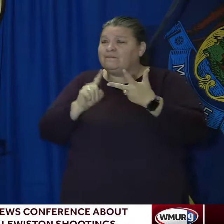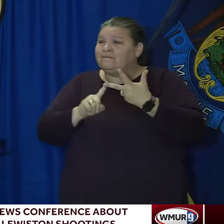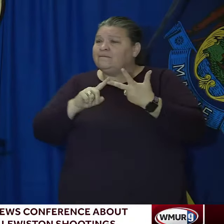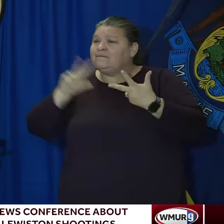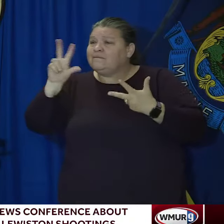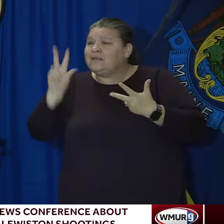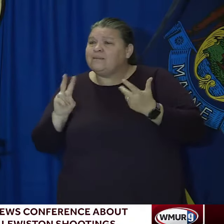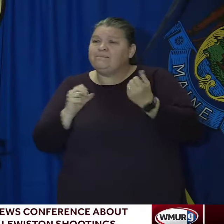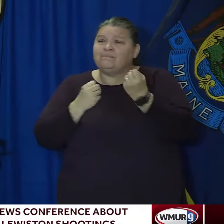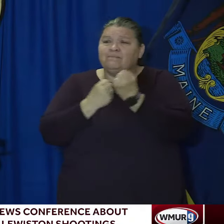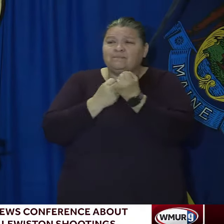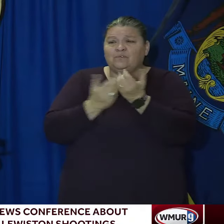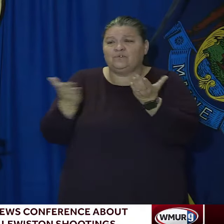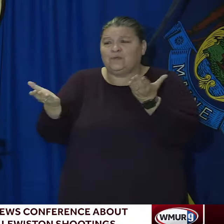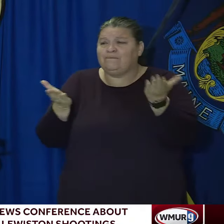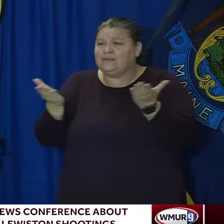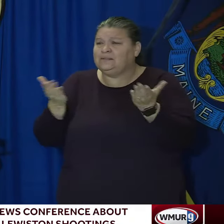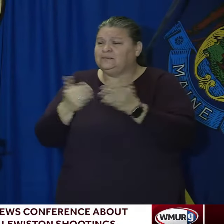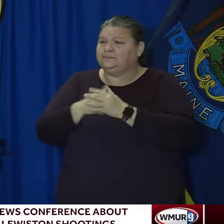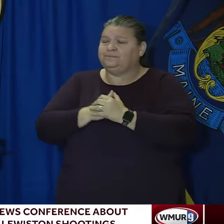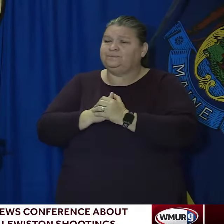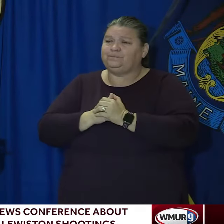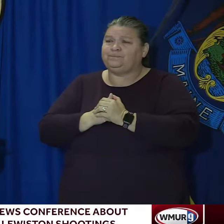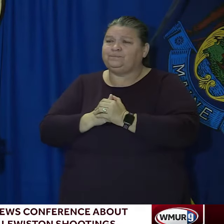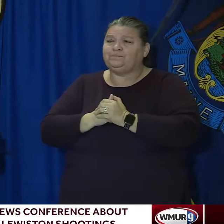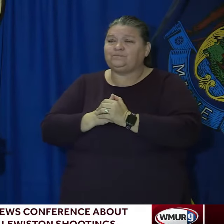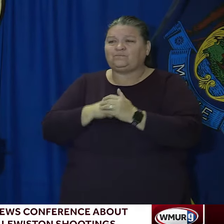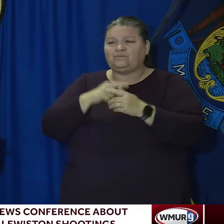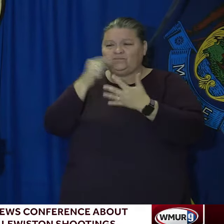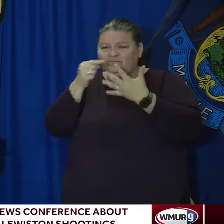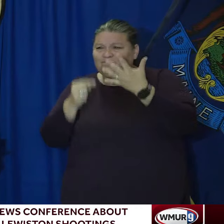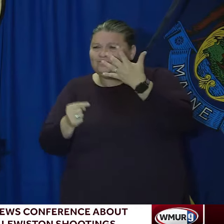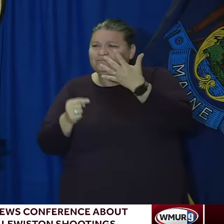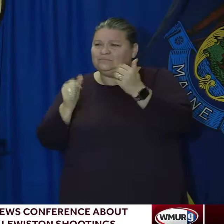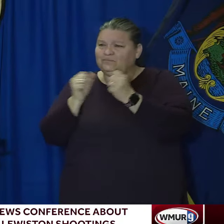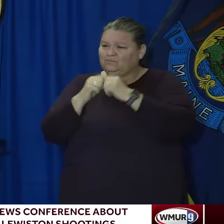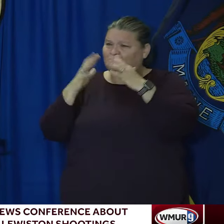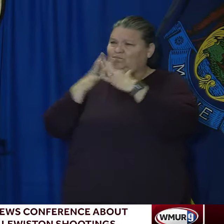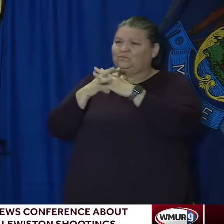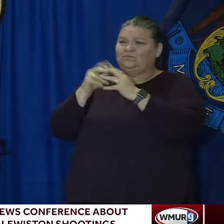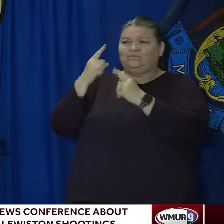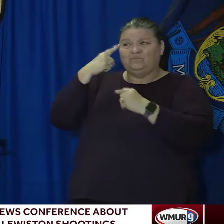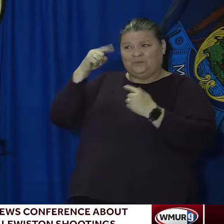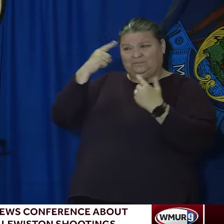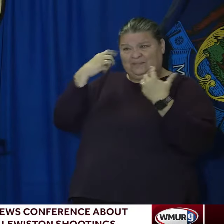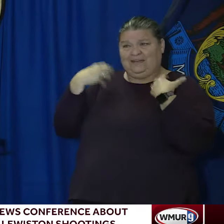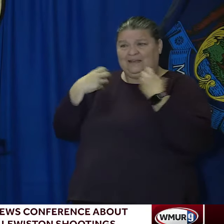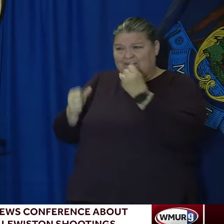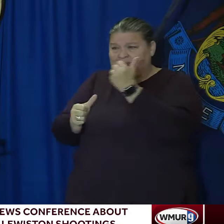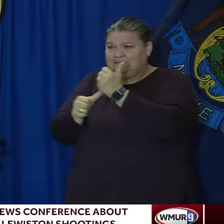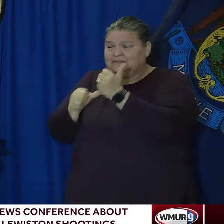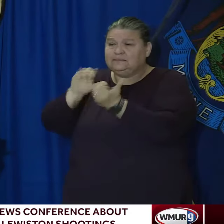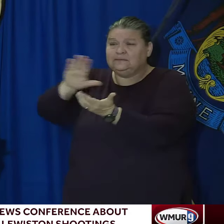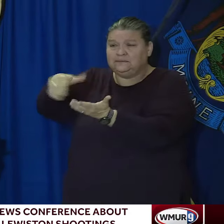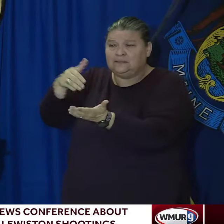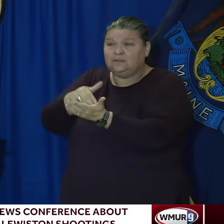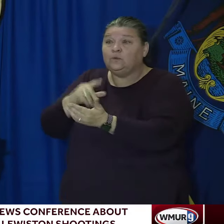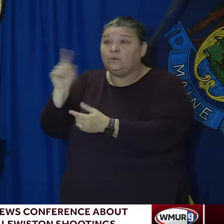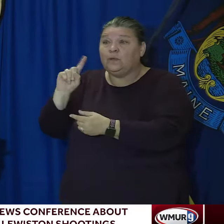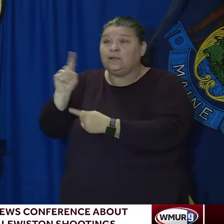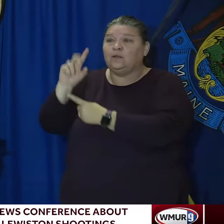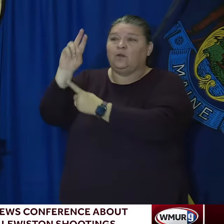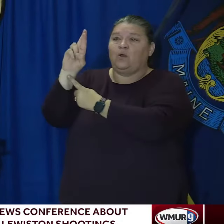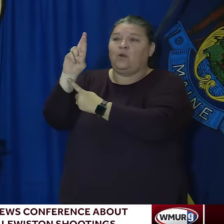services. We've also launched a mental health assistance center located at the Ramada Inn